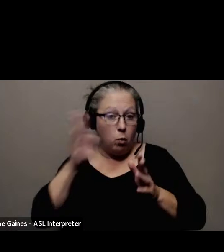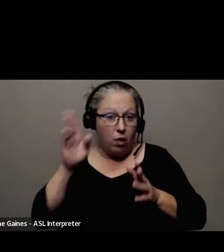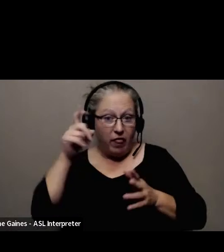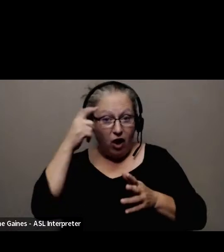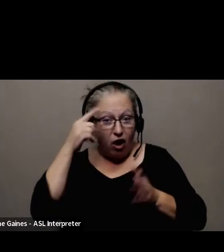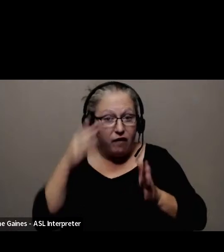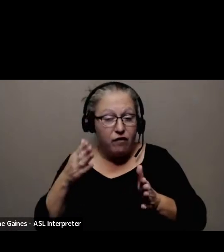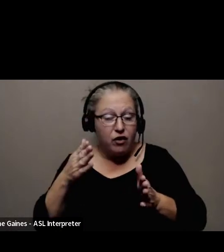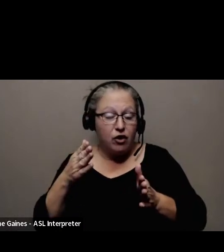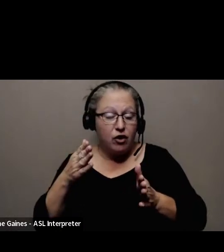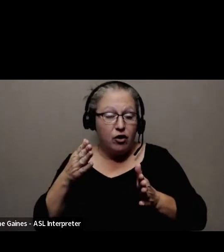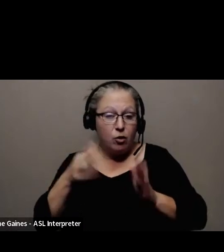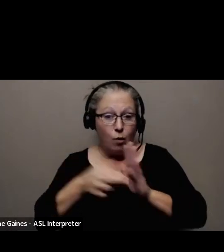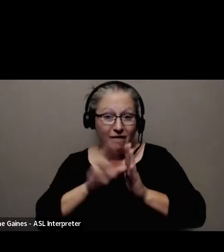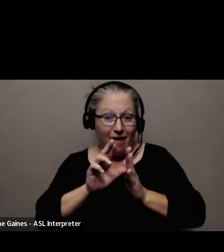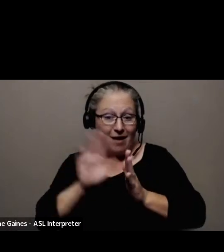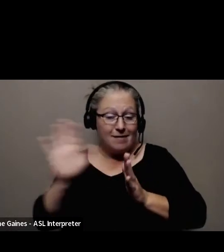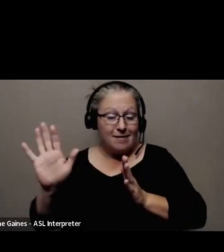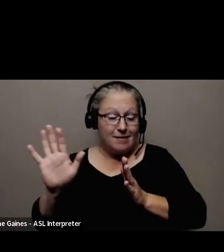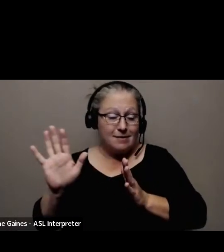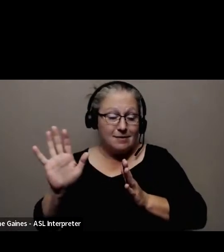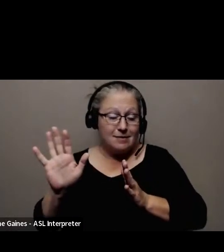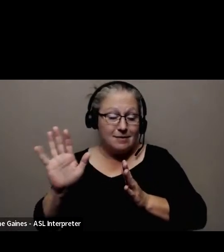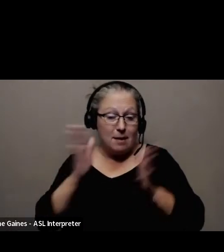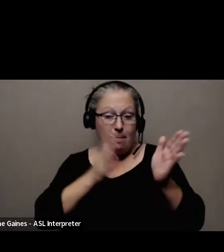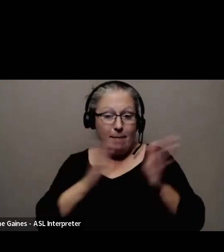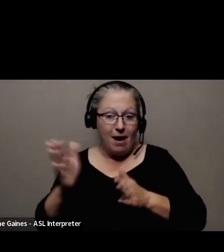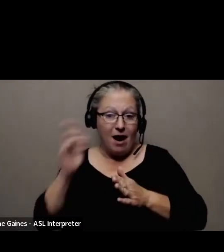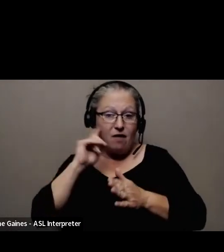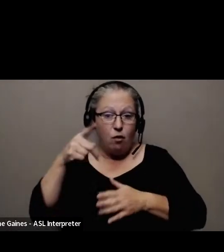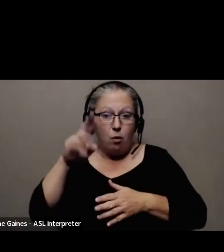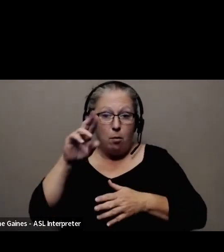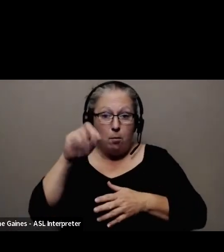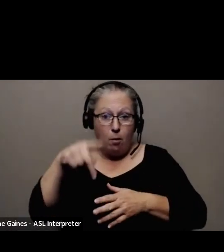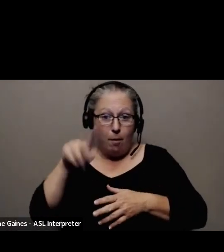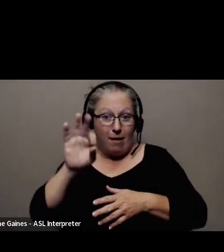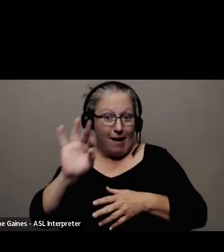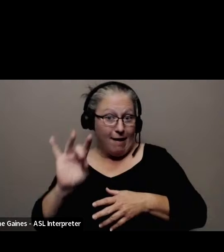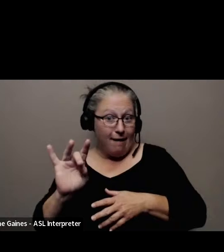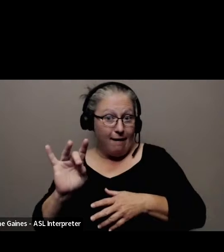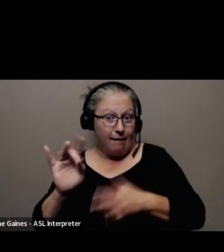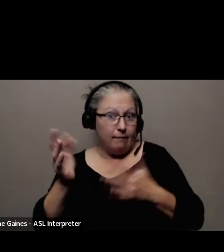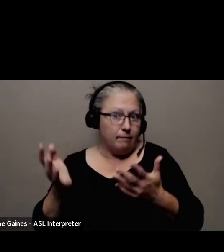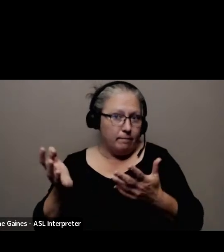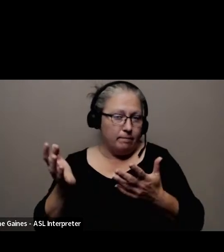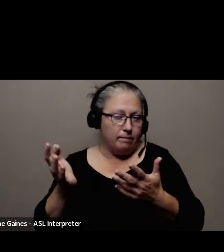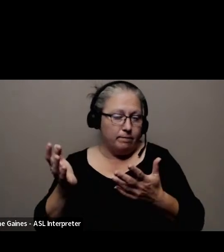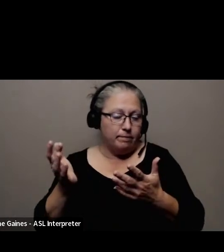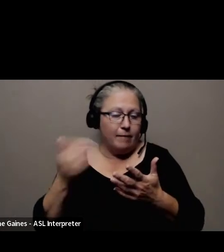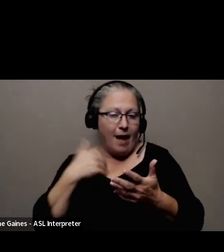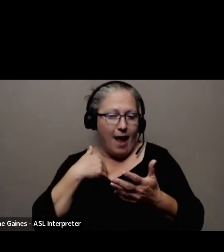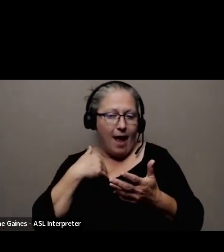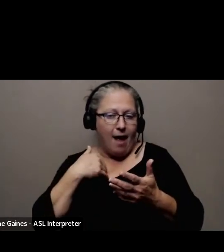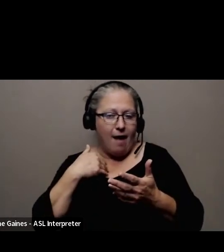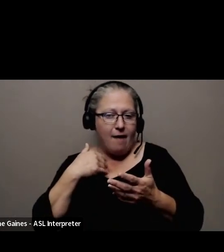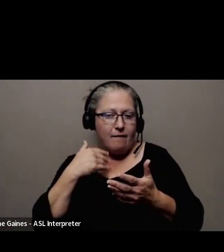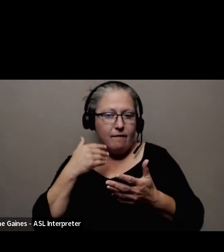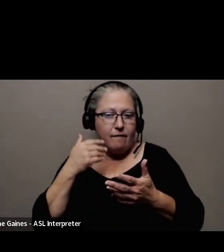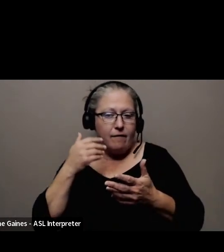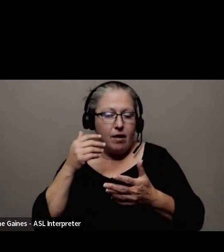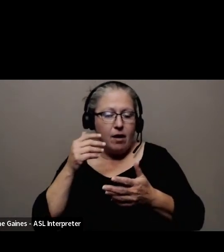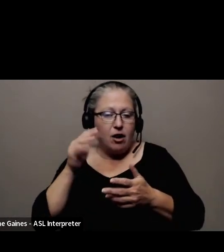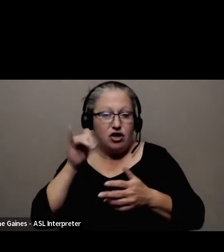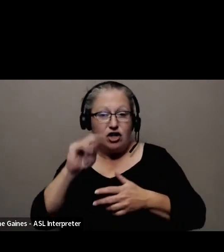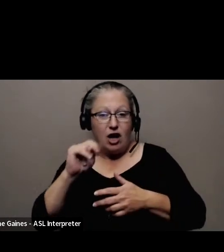governor revise his plan on Proposition 98? So there is a maneuver that the governor proposed in his